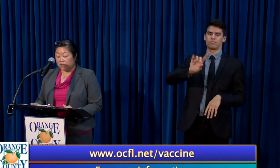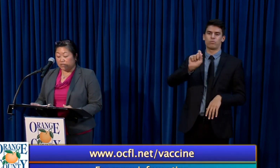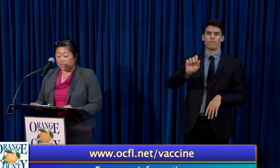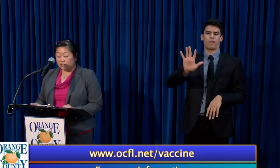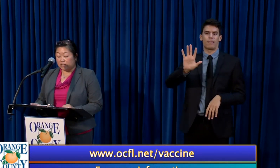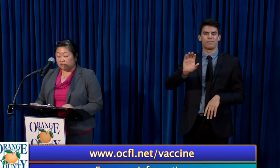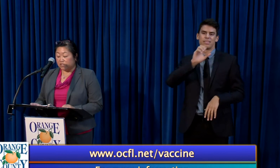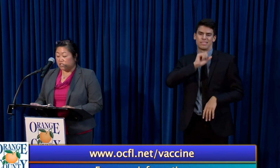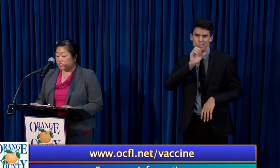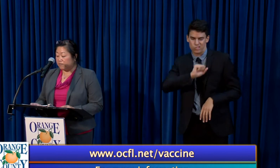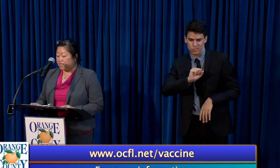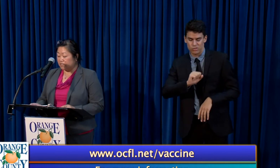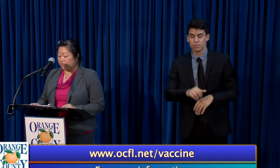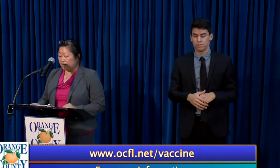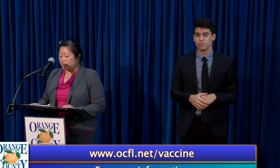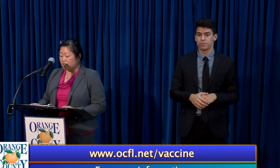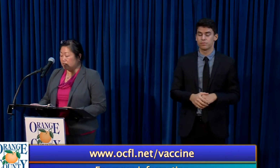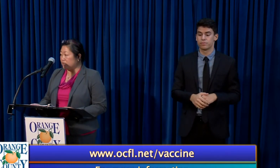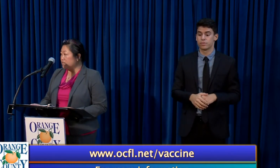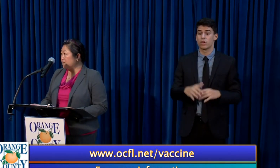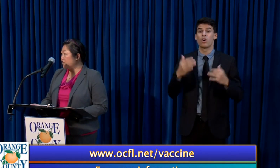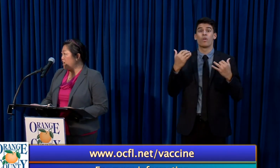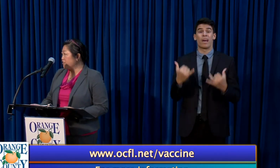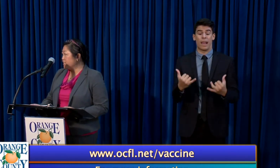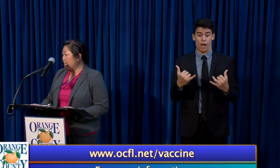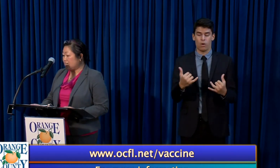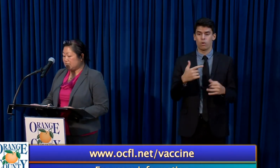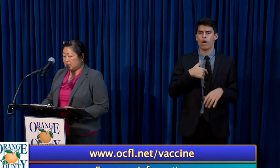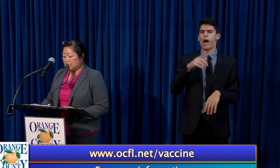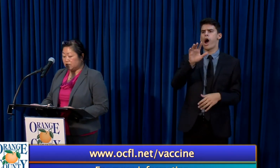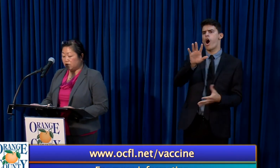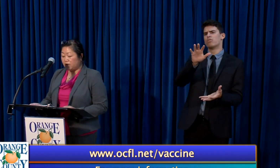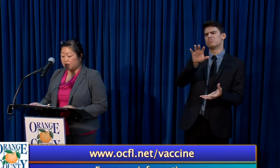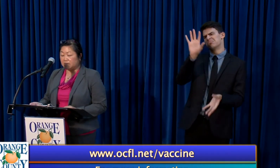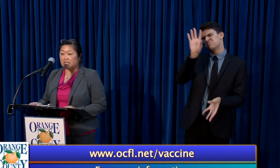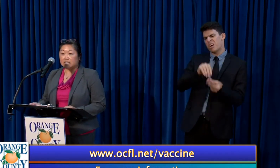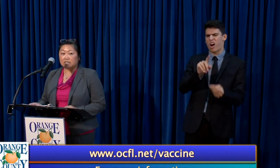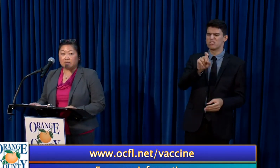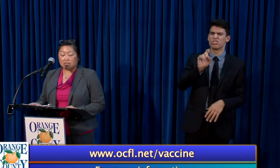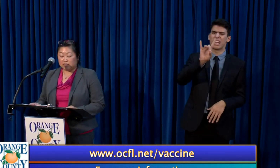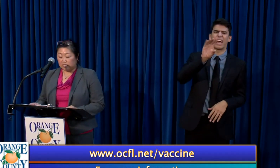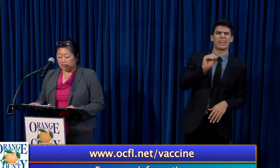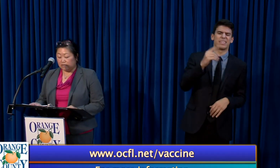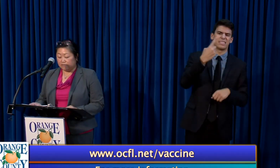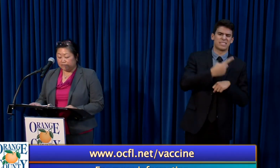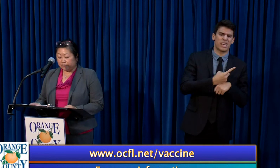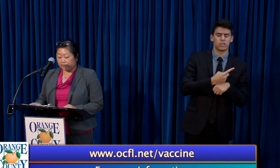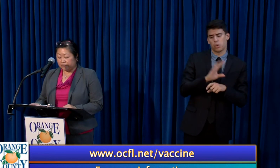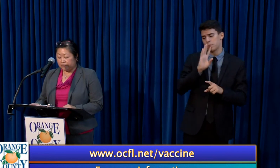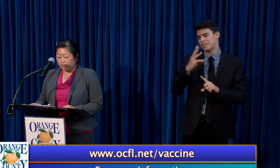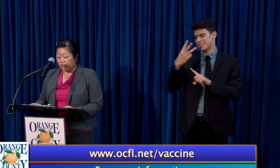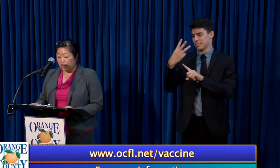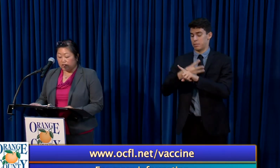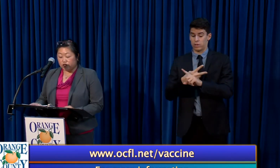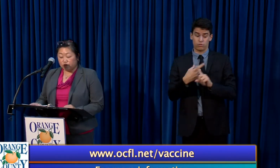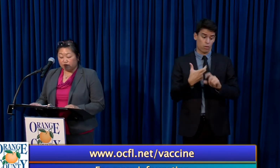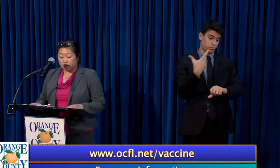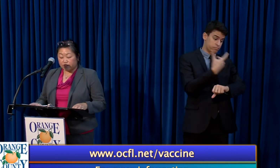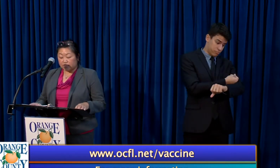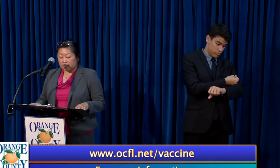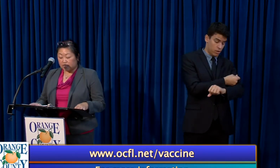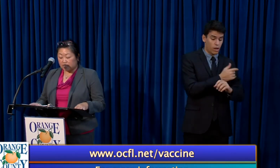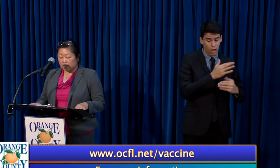time between series completion and positive lab result was about 180 days, or approximately 6 months. 2